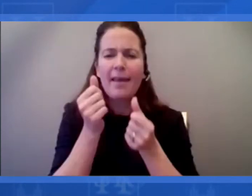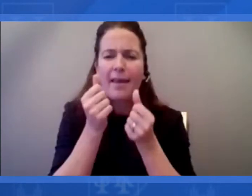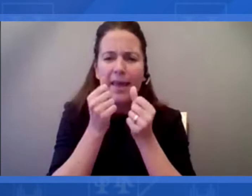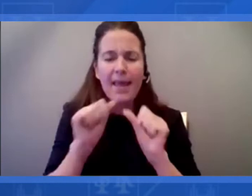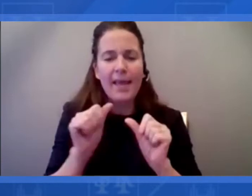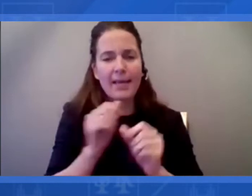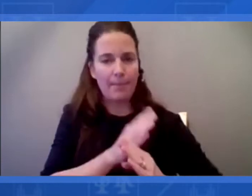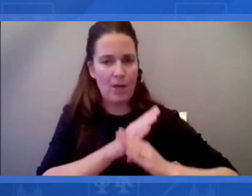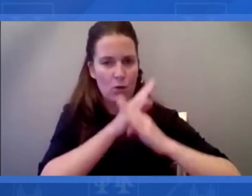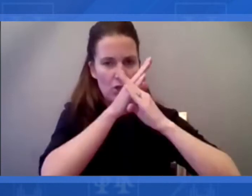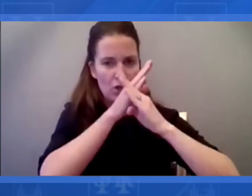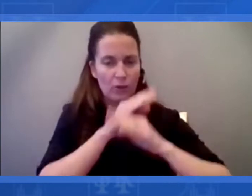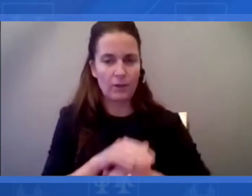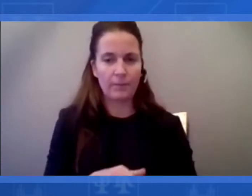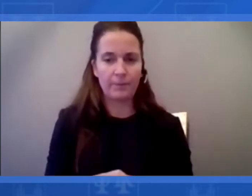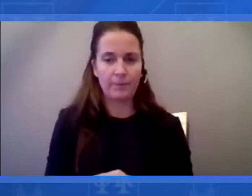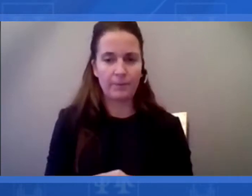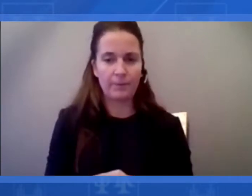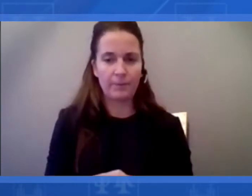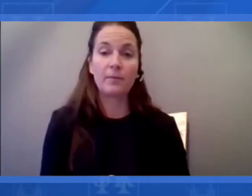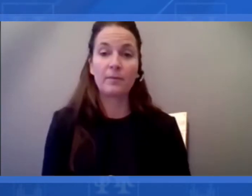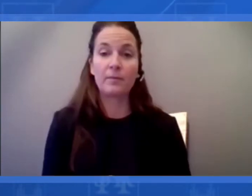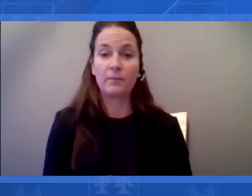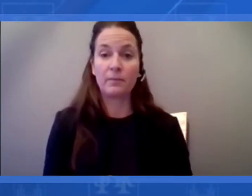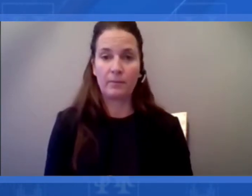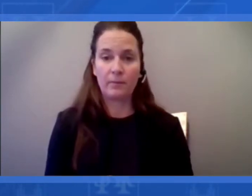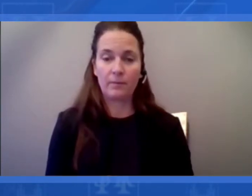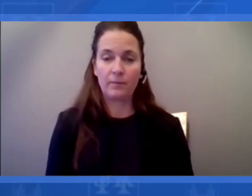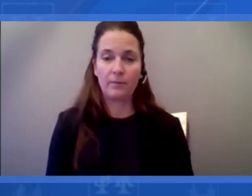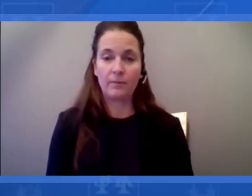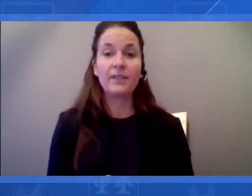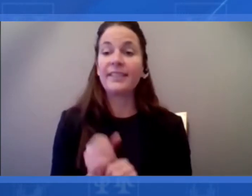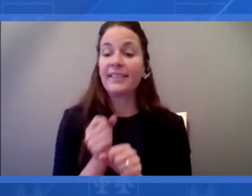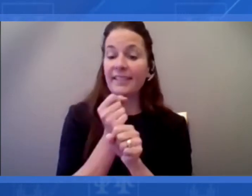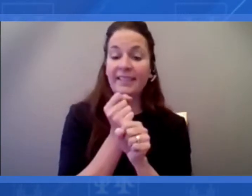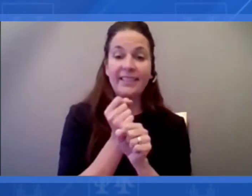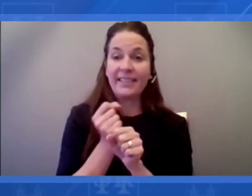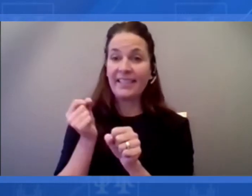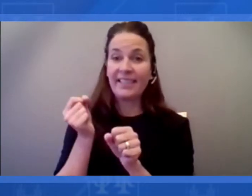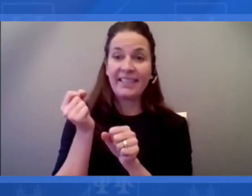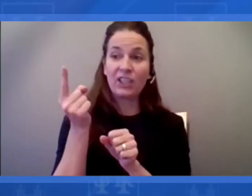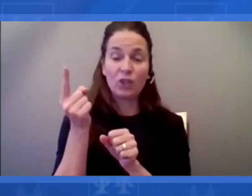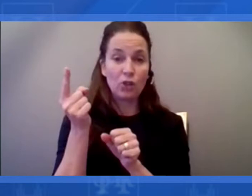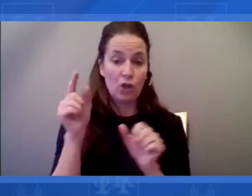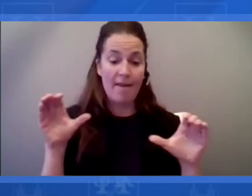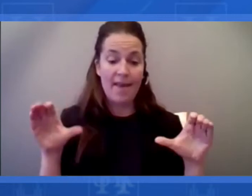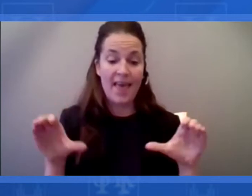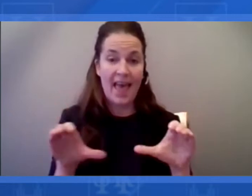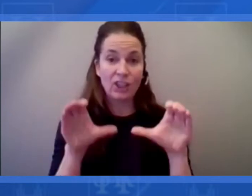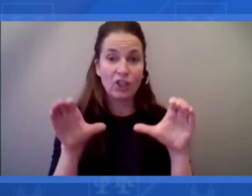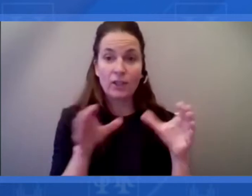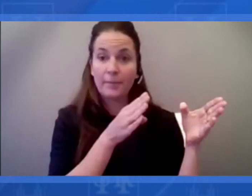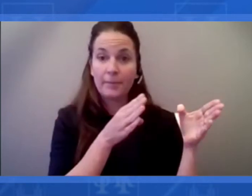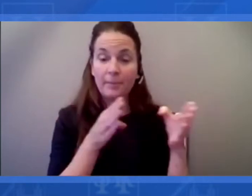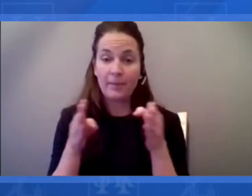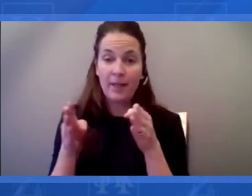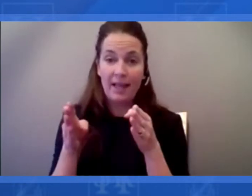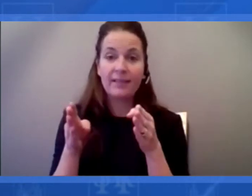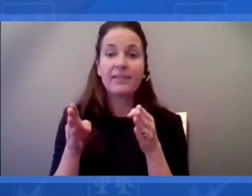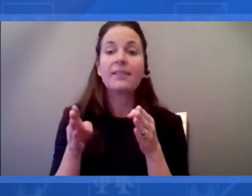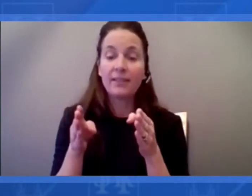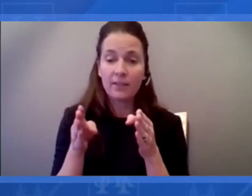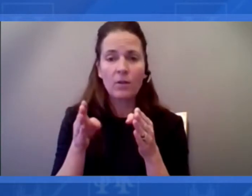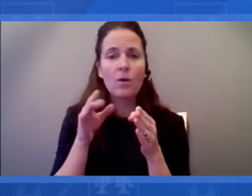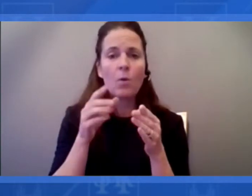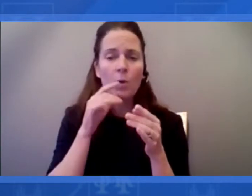Early next year, we will begin to unveil specific action plans to support this important